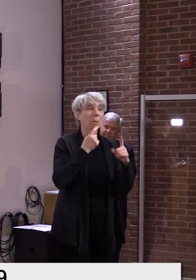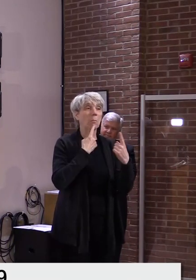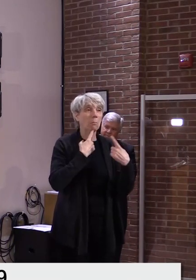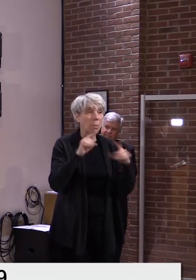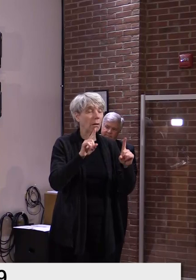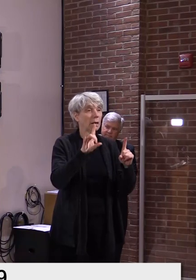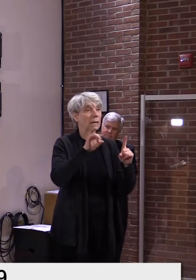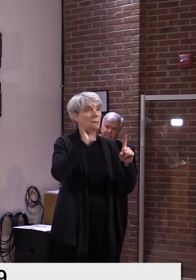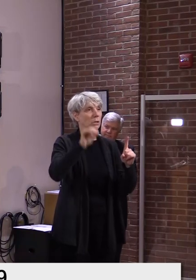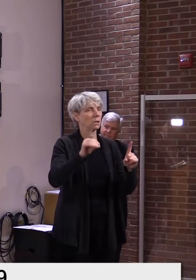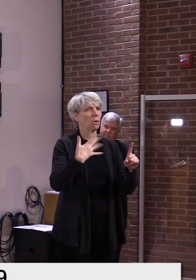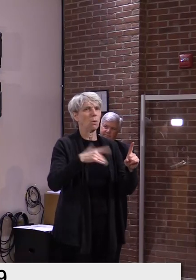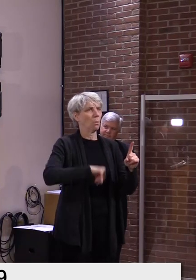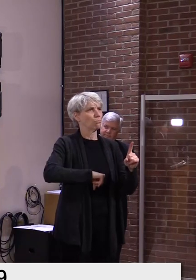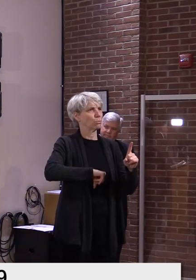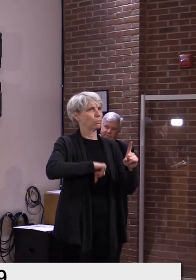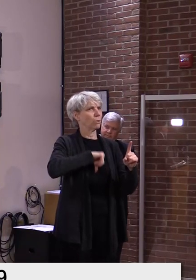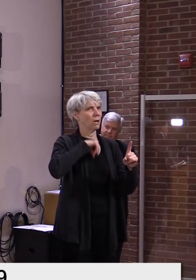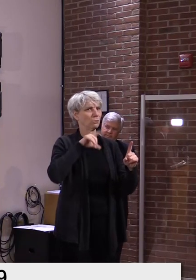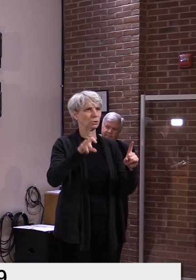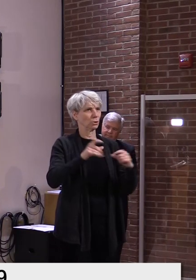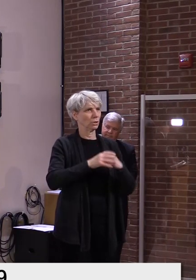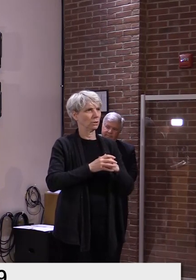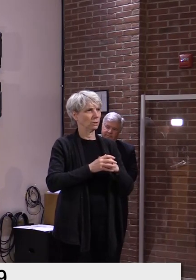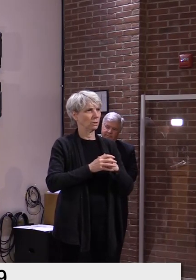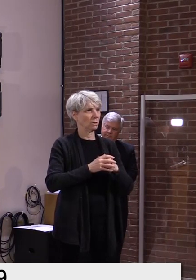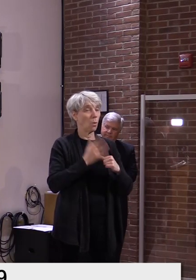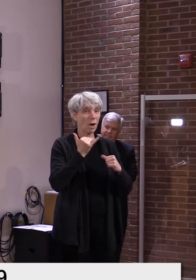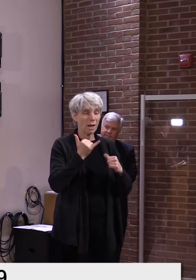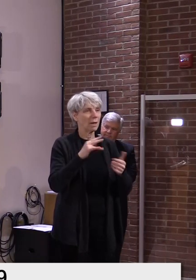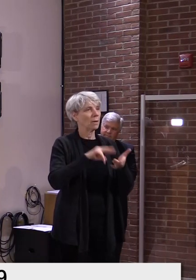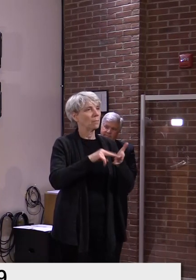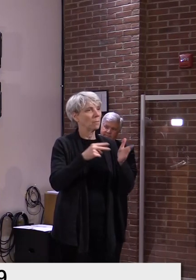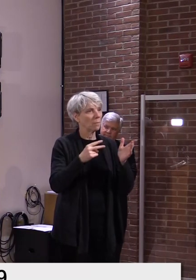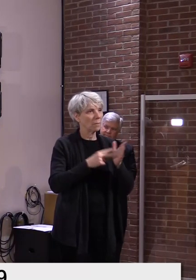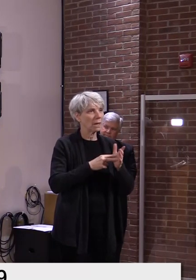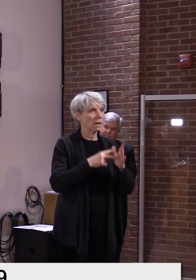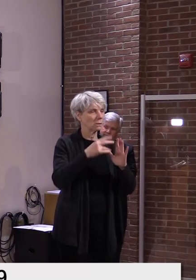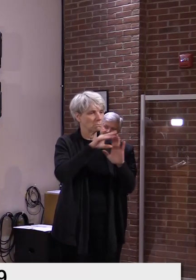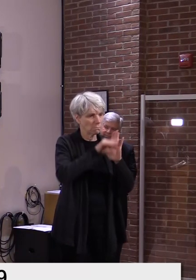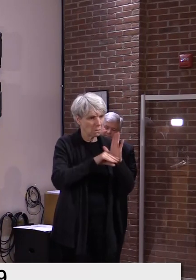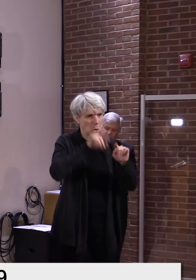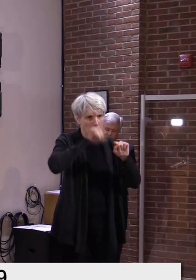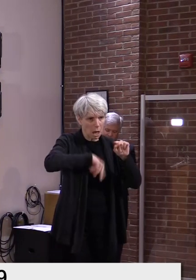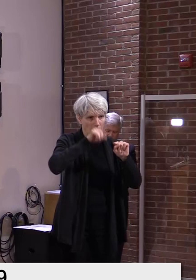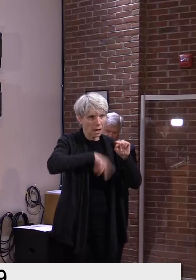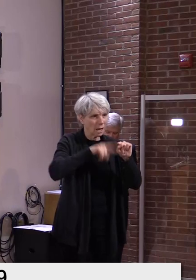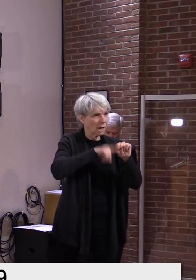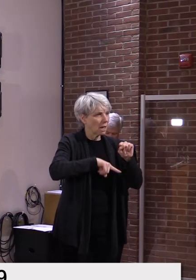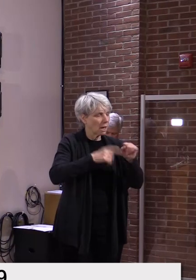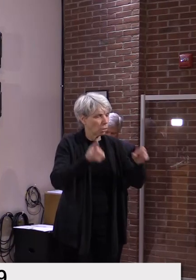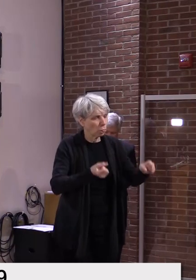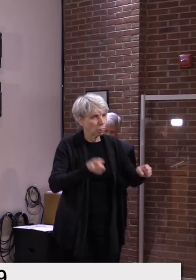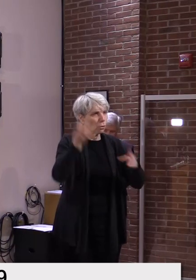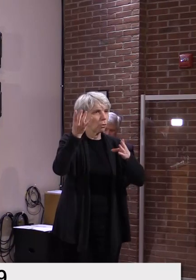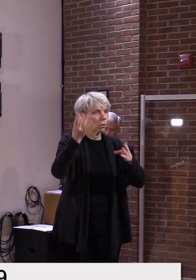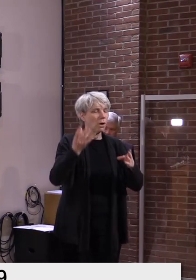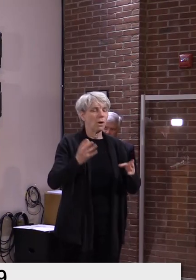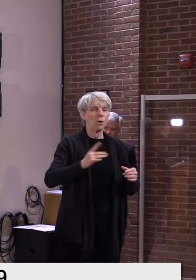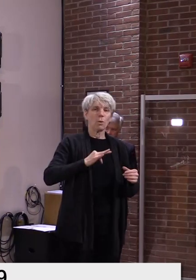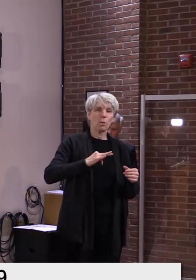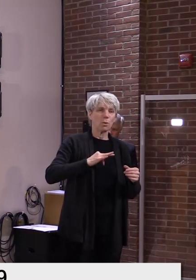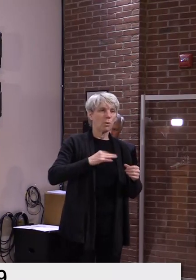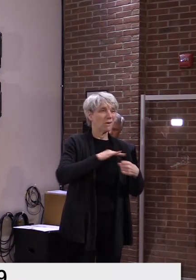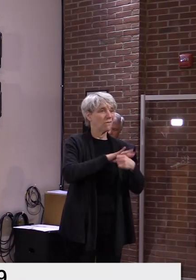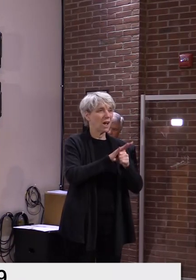Friday, it means we can safely remove restrictions because the vaccine is doing its job and the virus has few